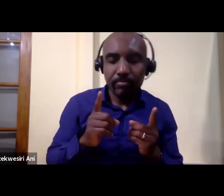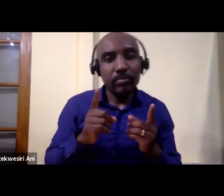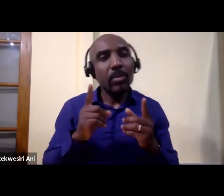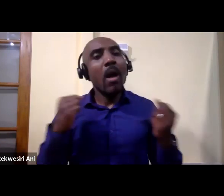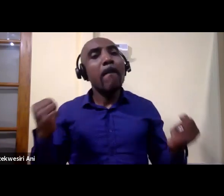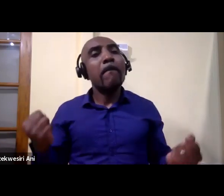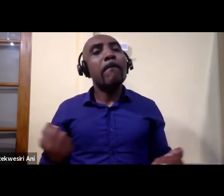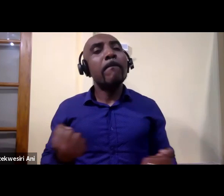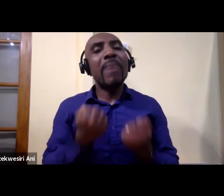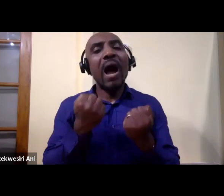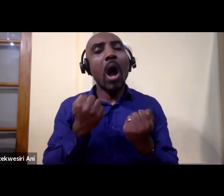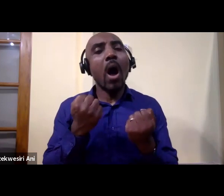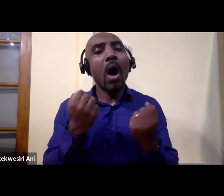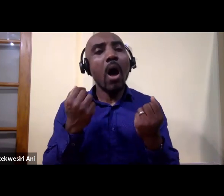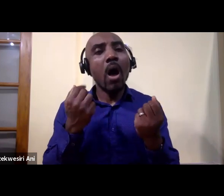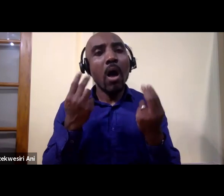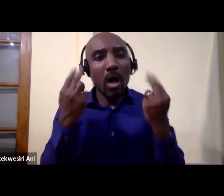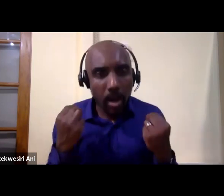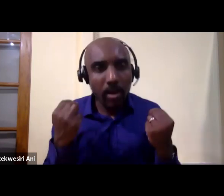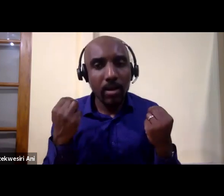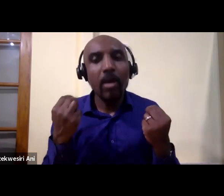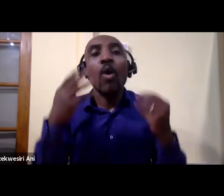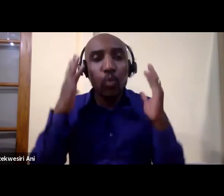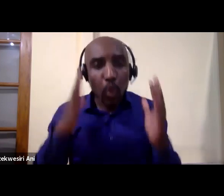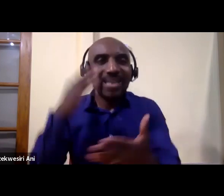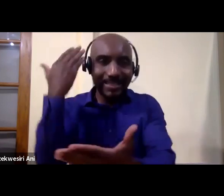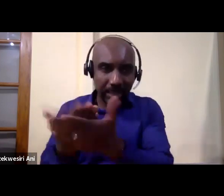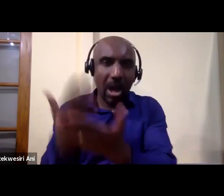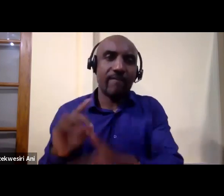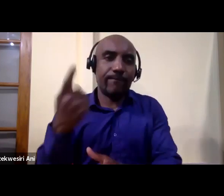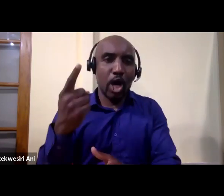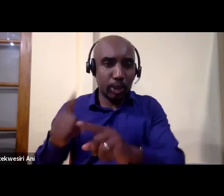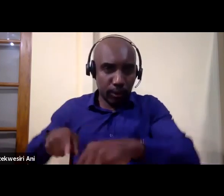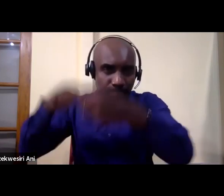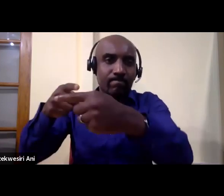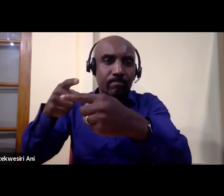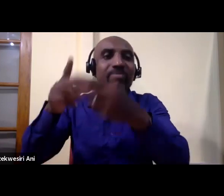will. The time is now for us to make those demands." Thank you.